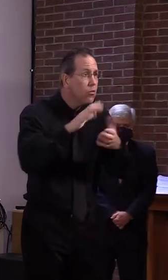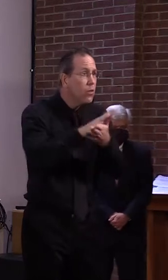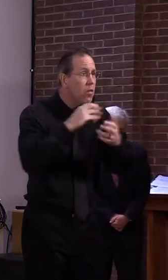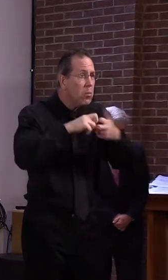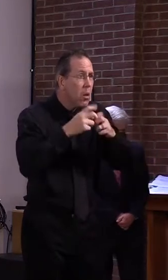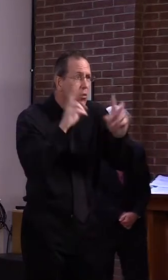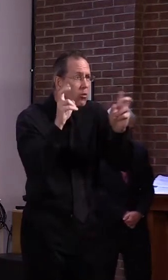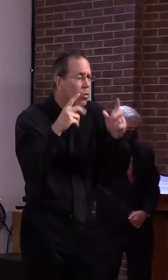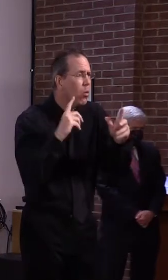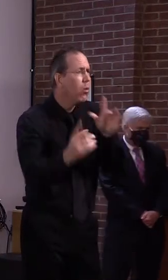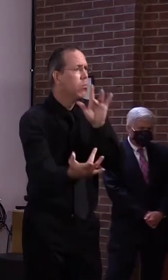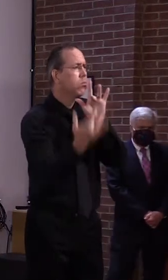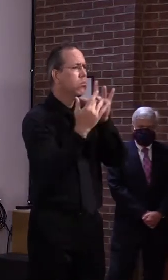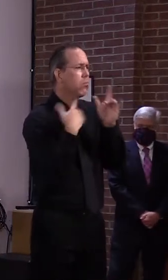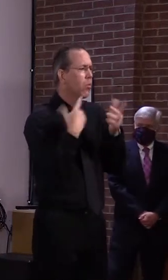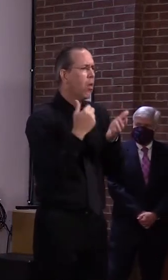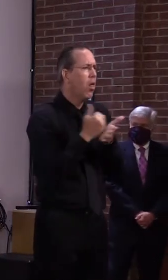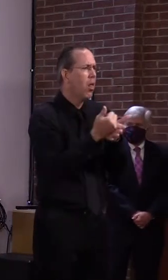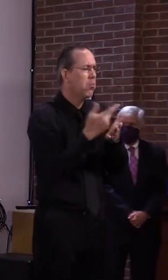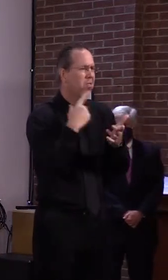Steve, NEK-TV.